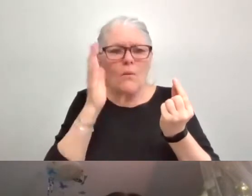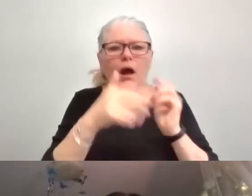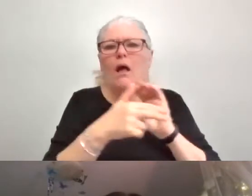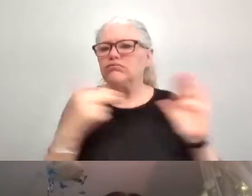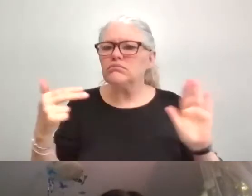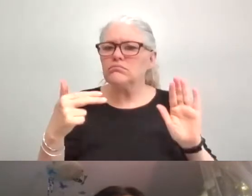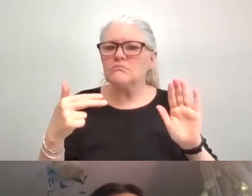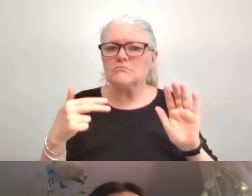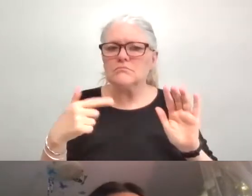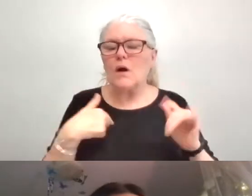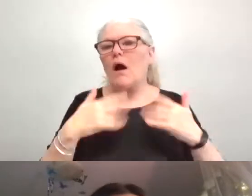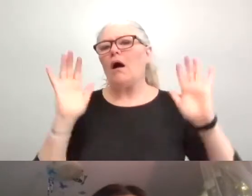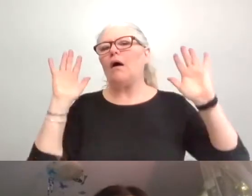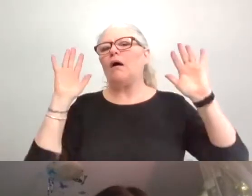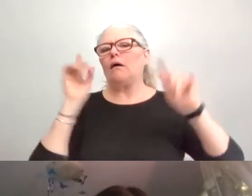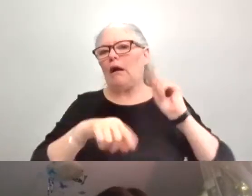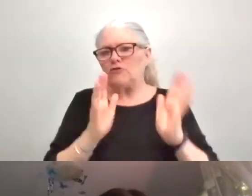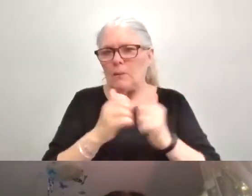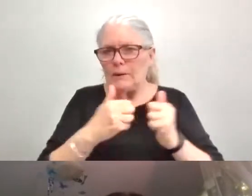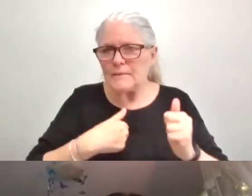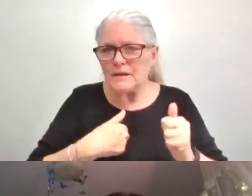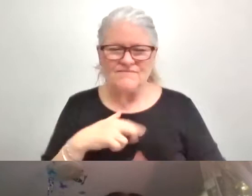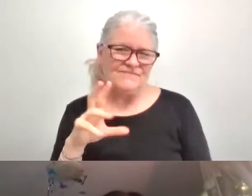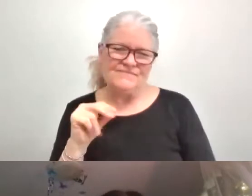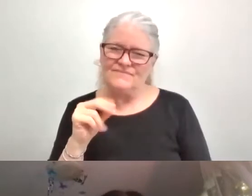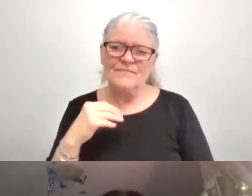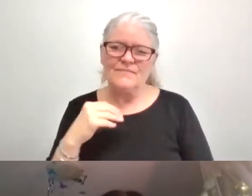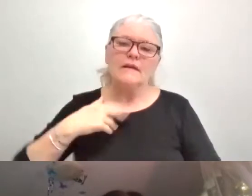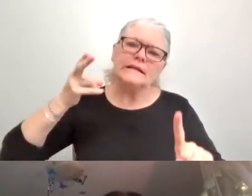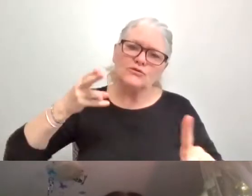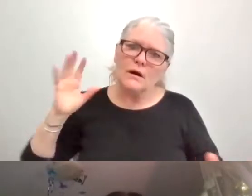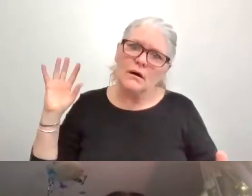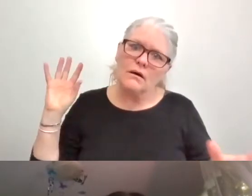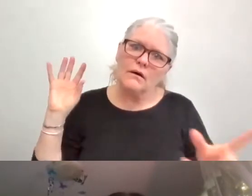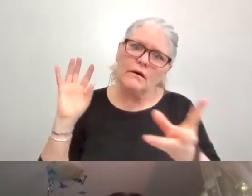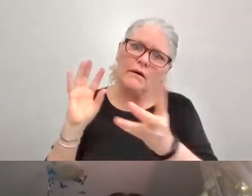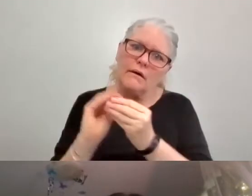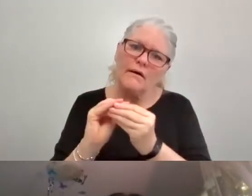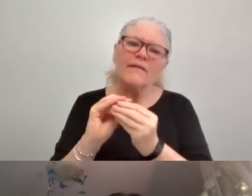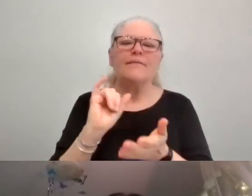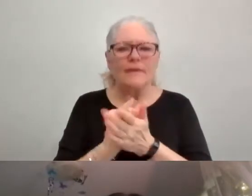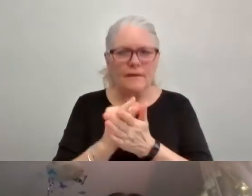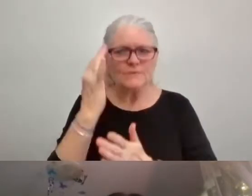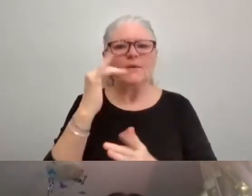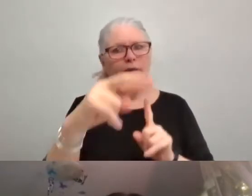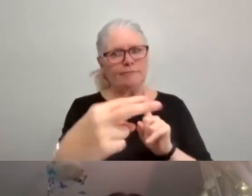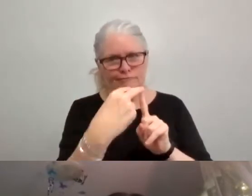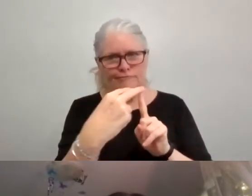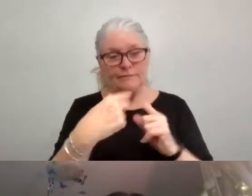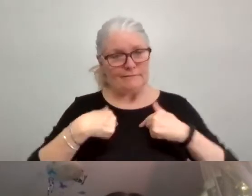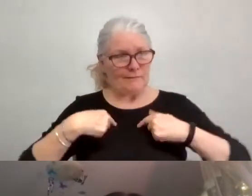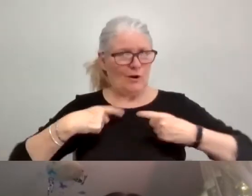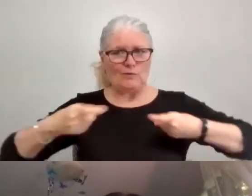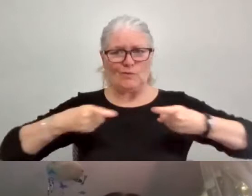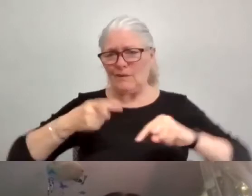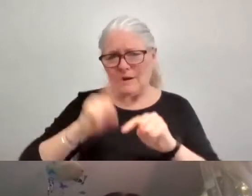going to engage with this person. No, there's history behind the way I am treated that is far beyond my control. And the labels will not